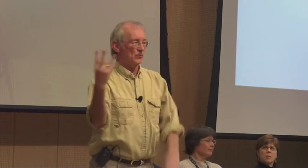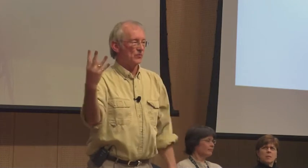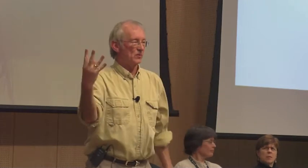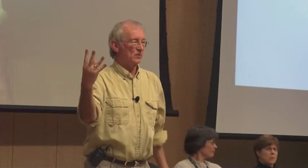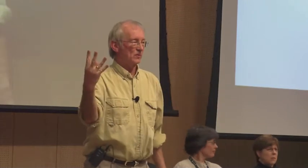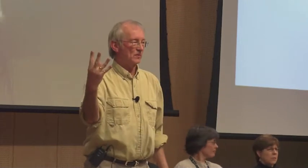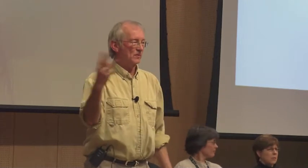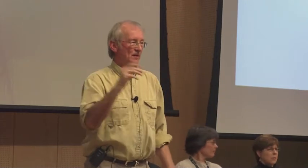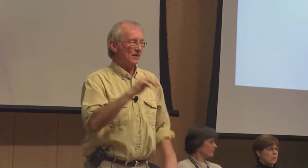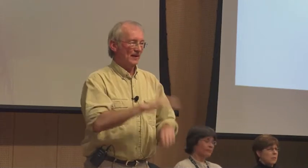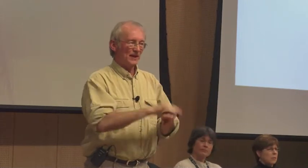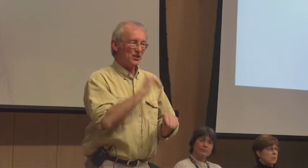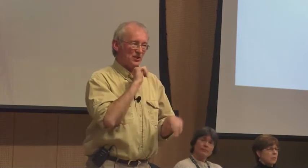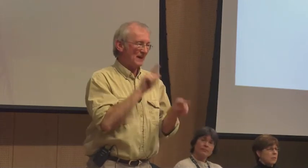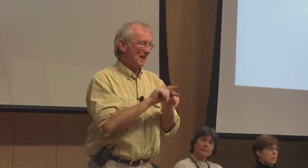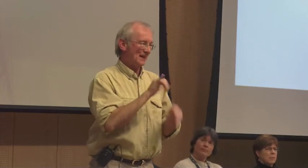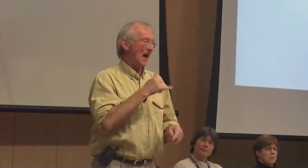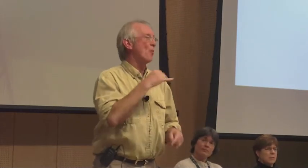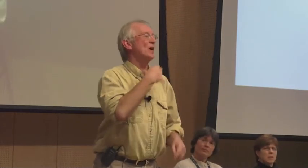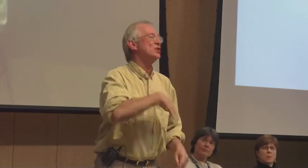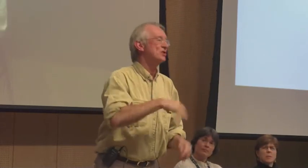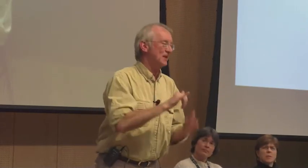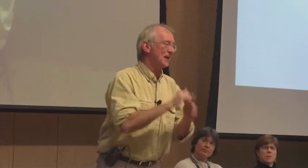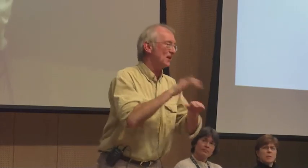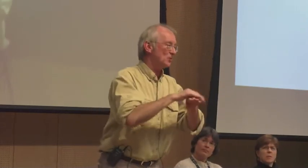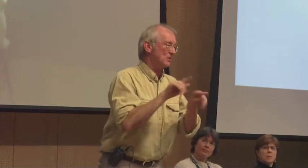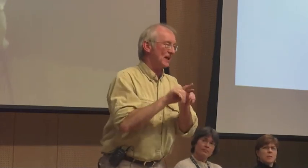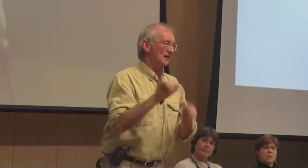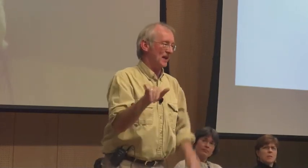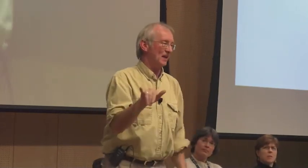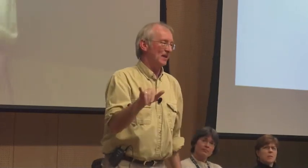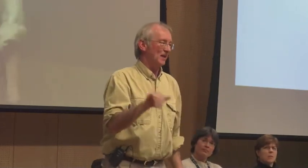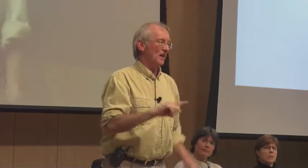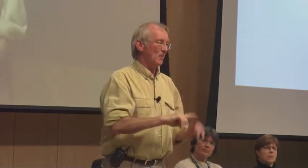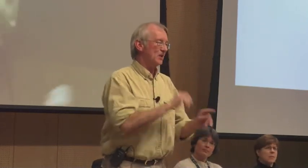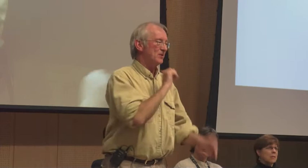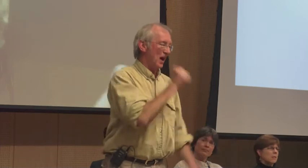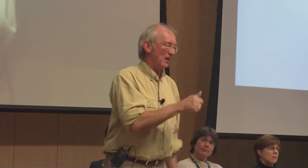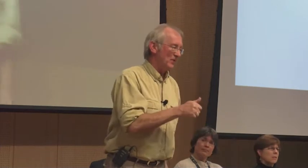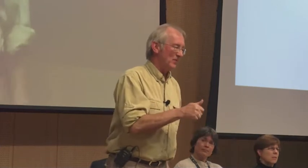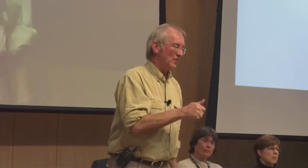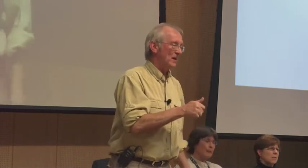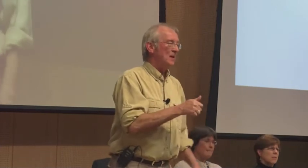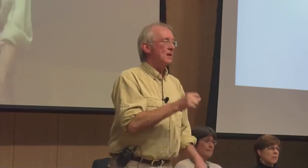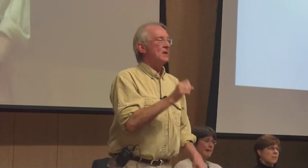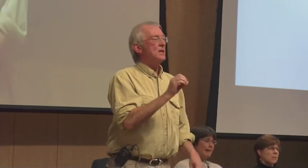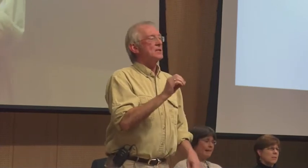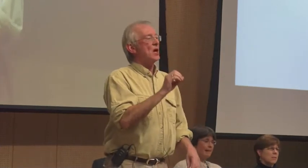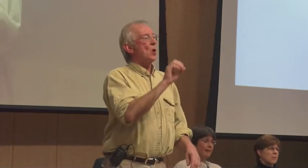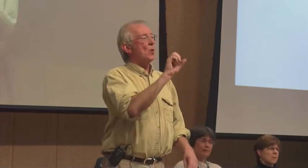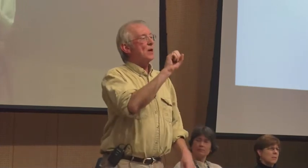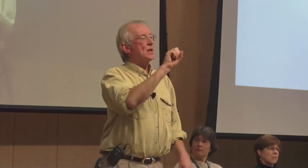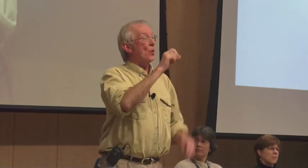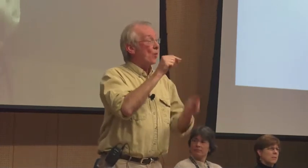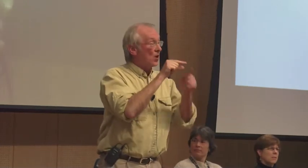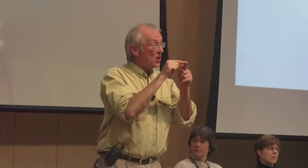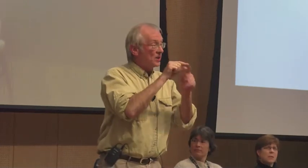4. English is not like that. I wish that English was like that, but it's not. So the